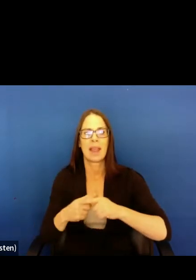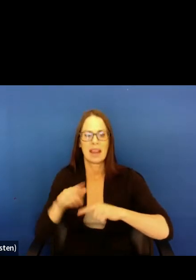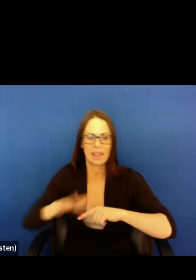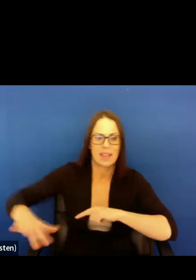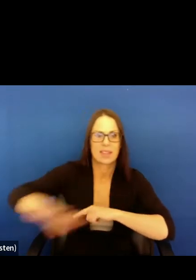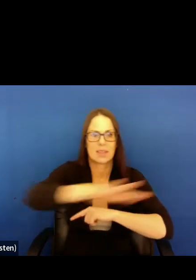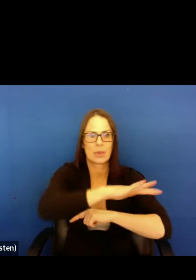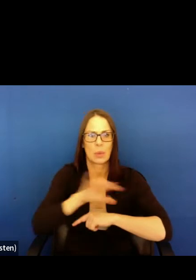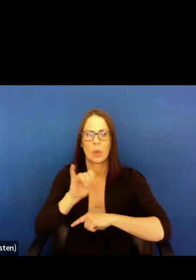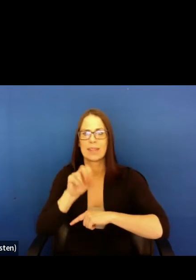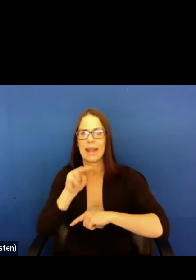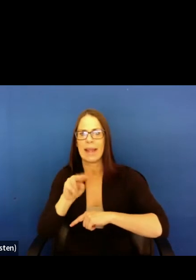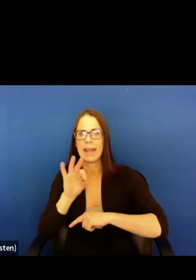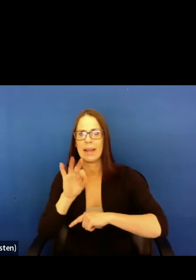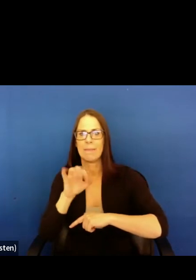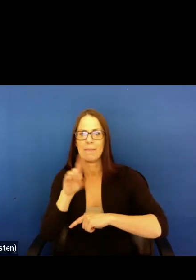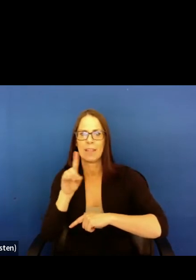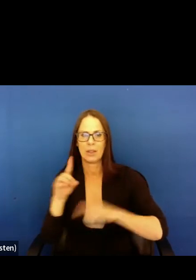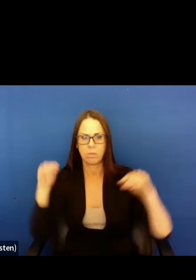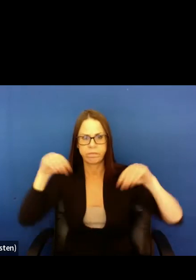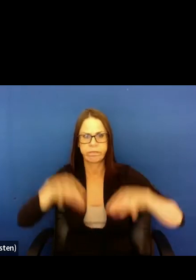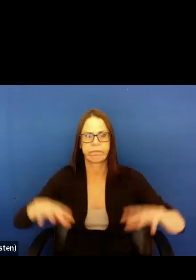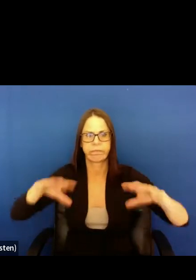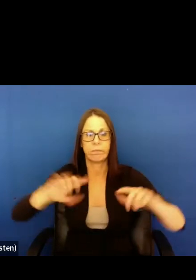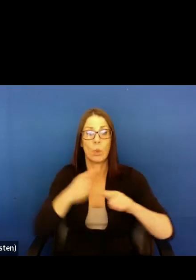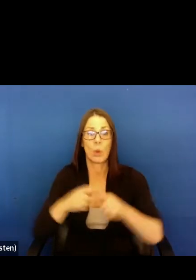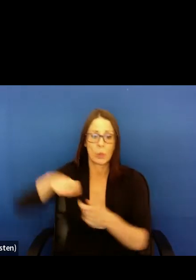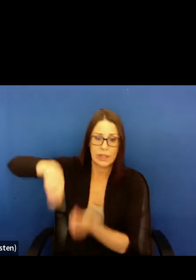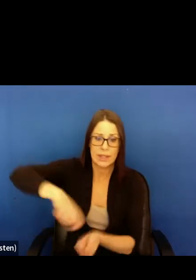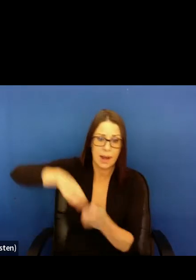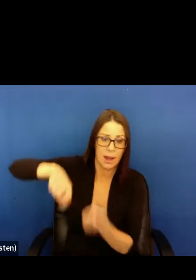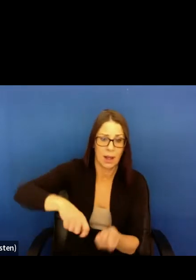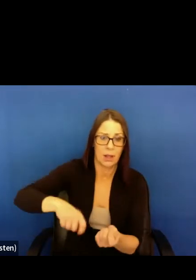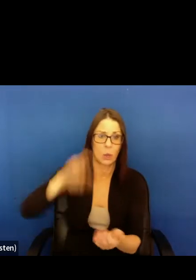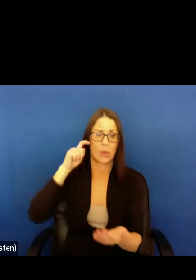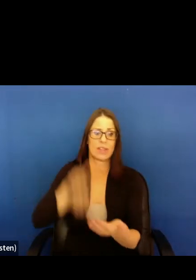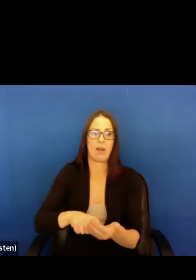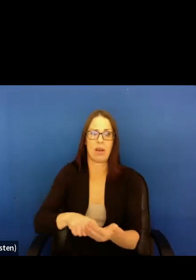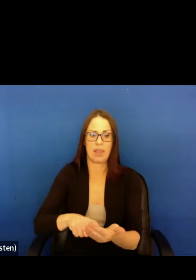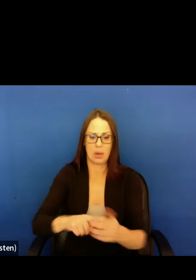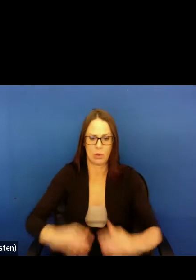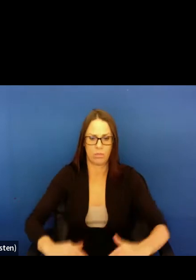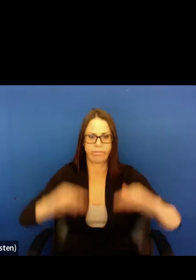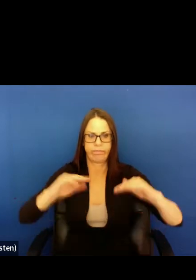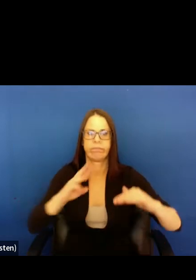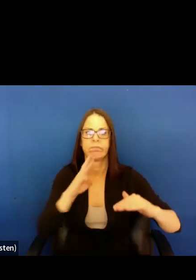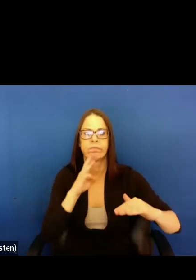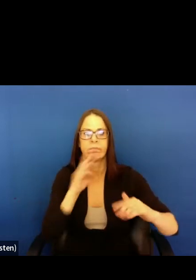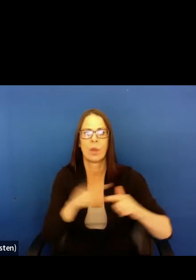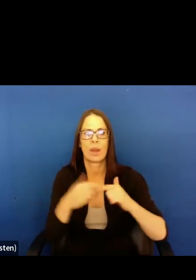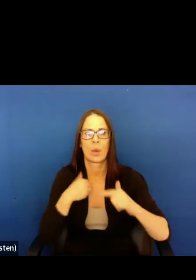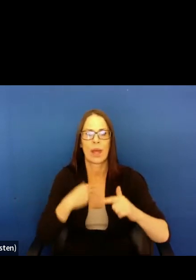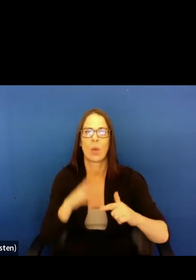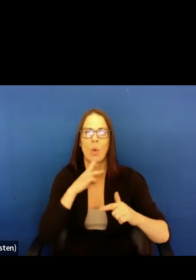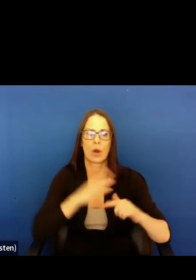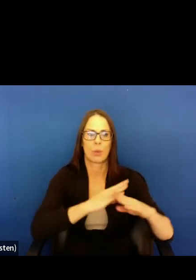So when we dug the pit for the elevator, we found that it was taking on a lot of water. So there was a whole waterproofing effort. It's a huge